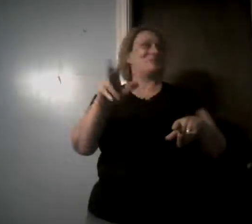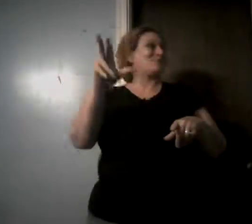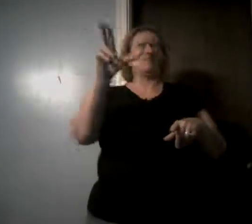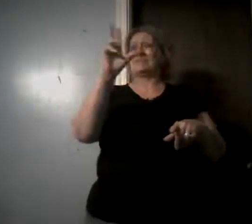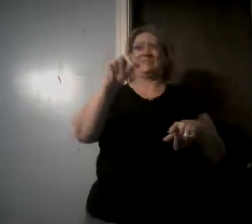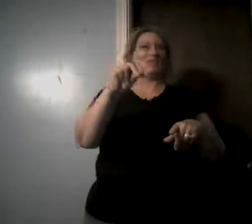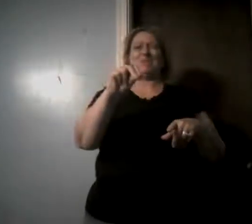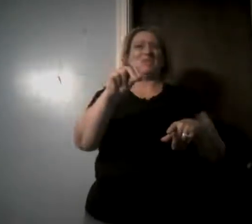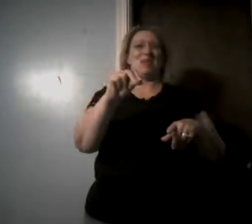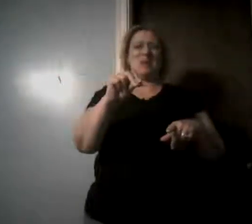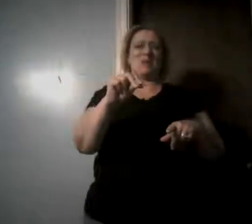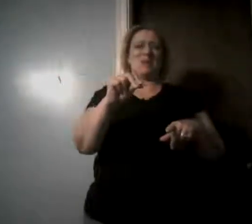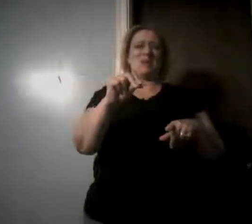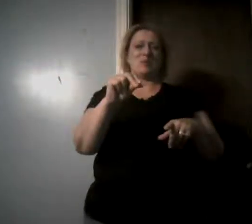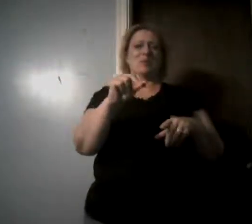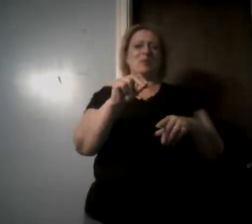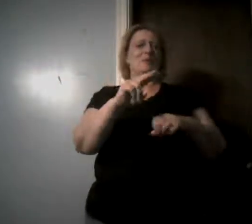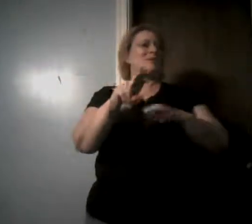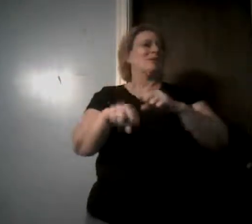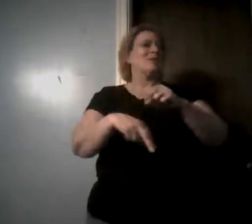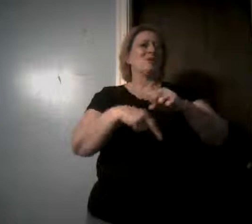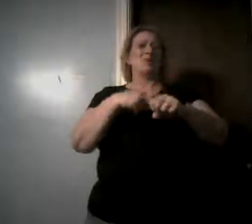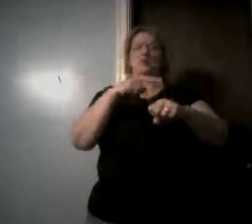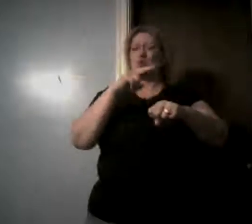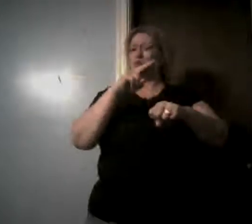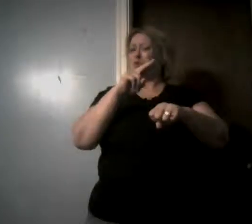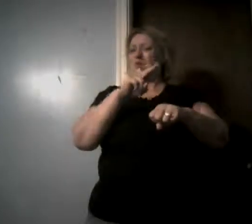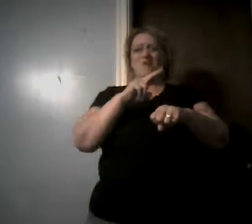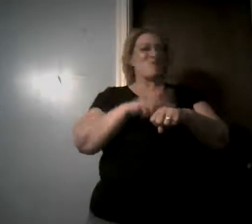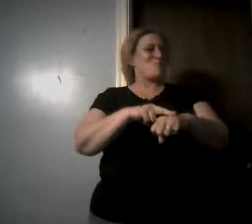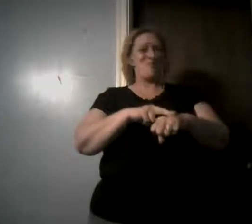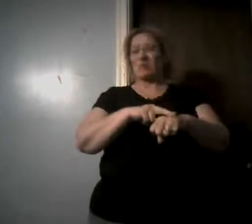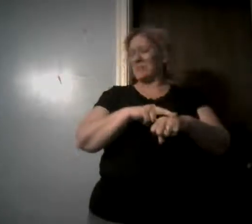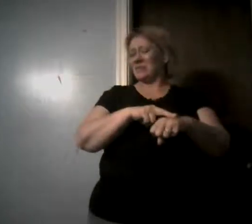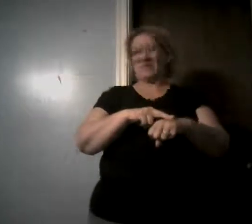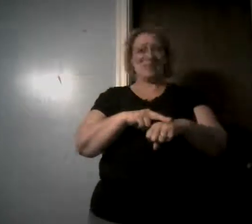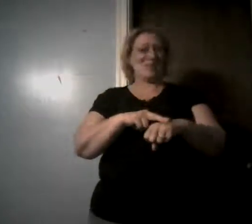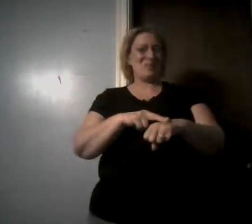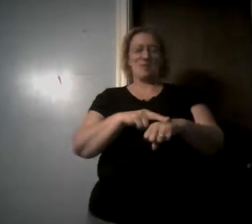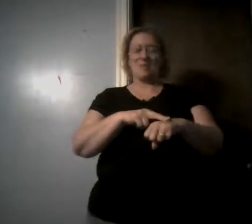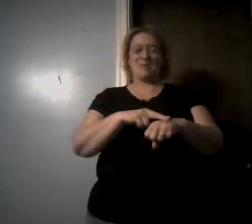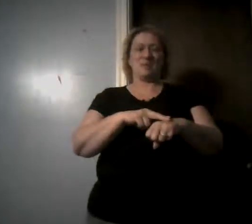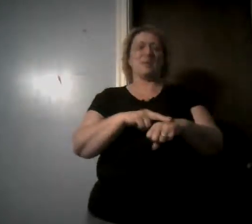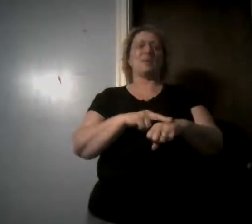Some cases of memory loss are medications, alcohol, drug use, stress, head injury, stroke.